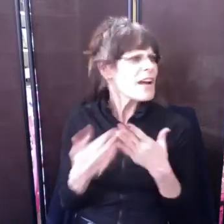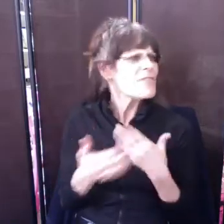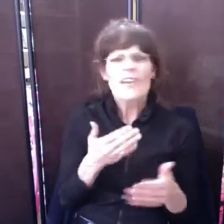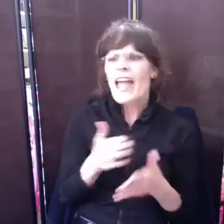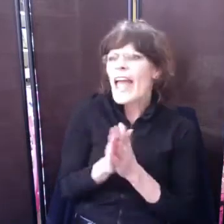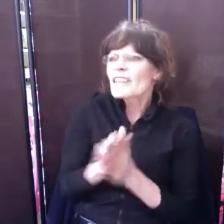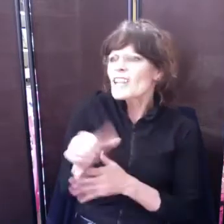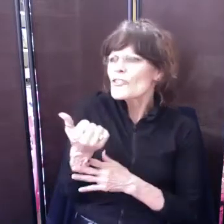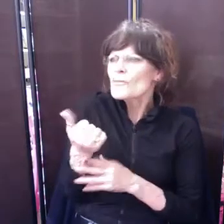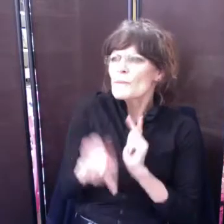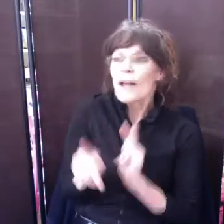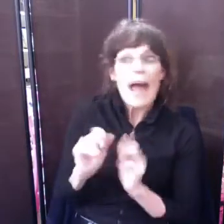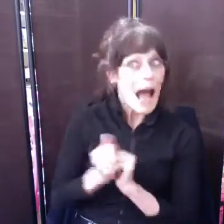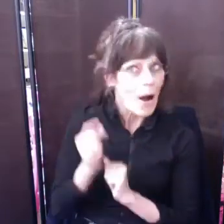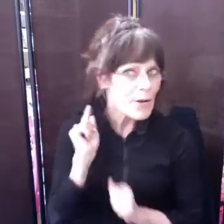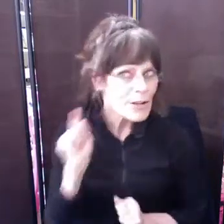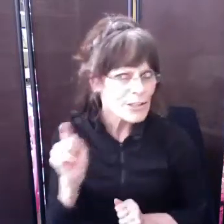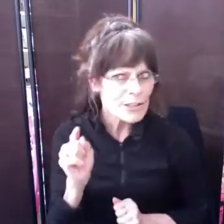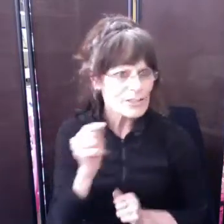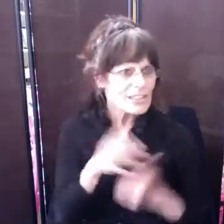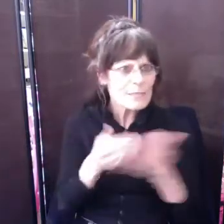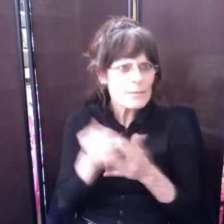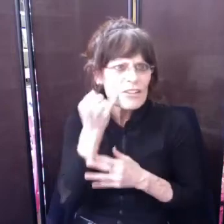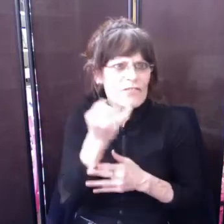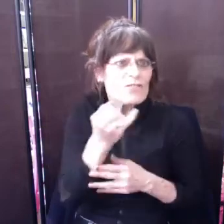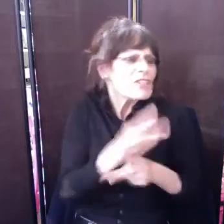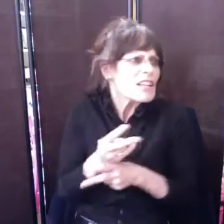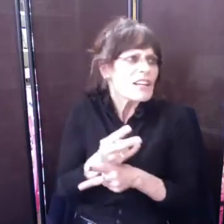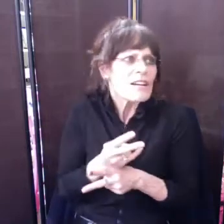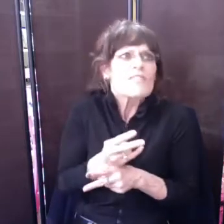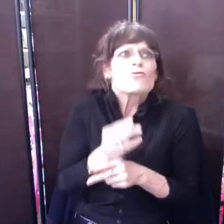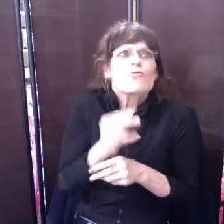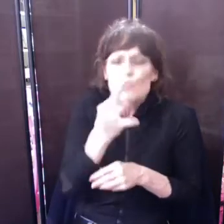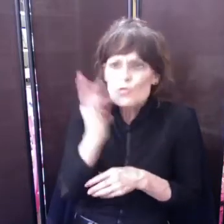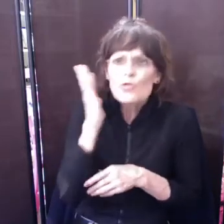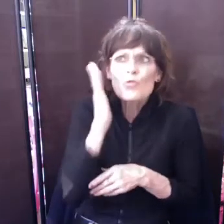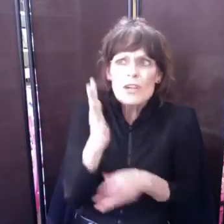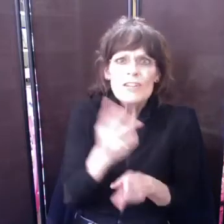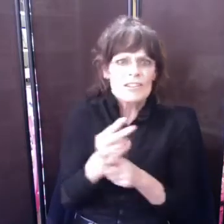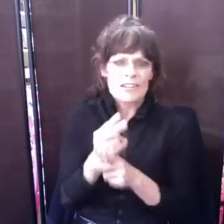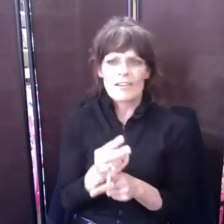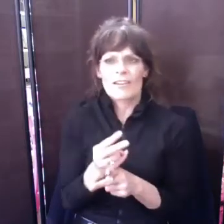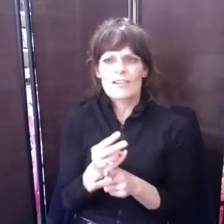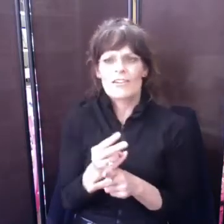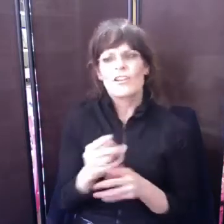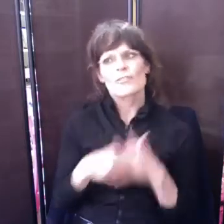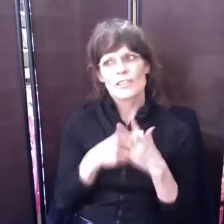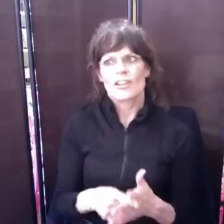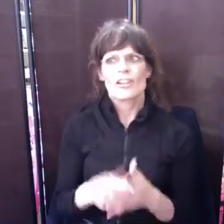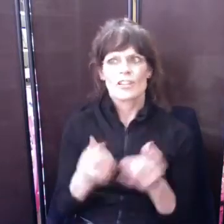they are, even if you don't care, and eventually you start caring, you know. And so I started doing everything that Bobby told me to